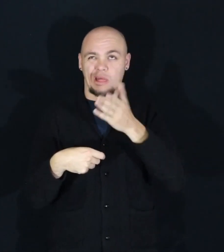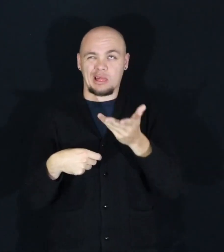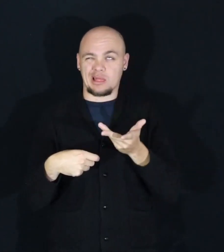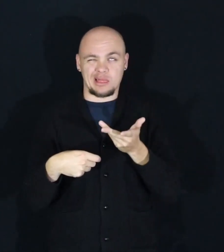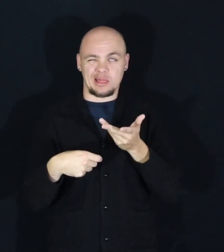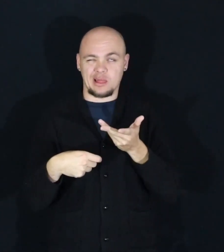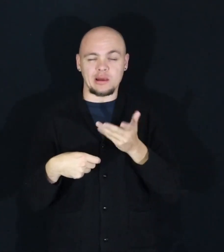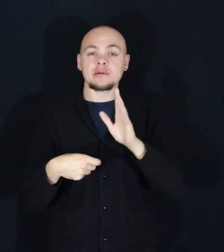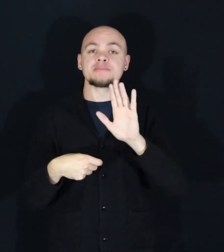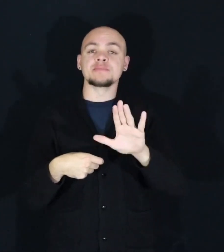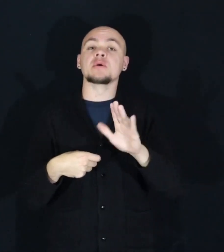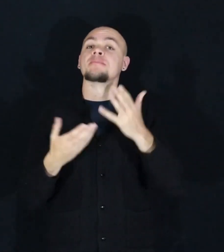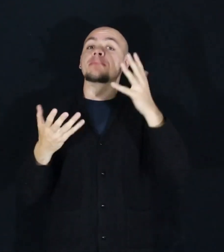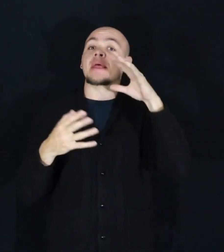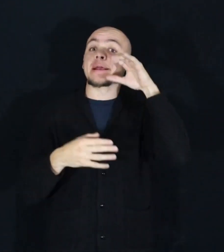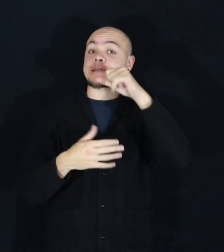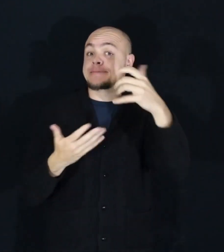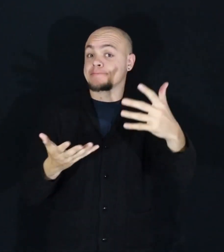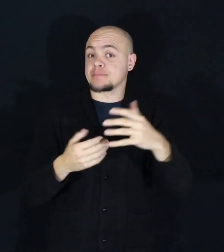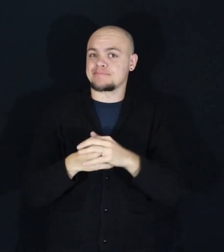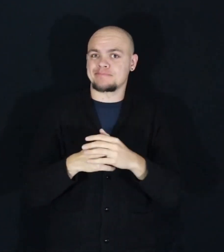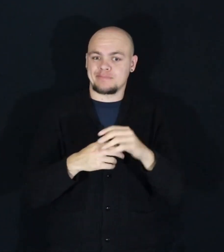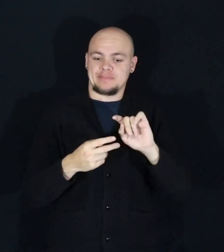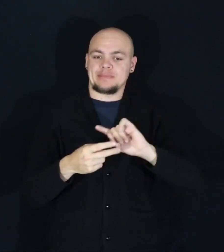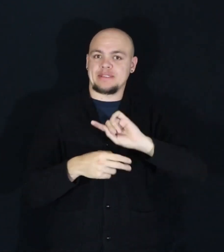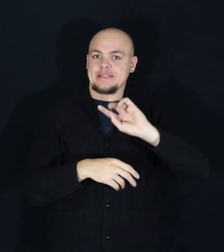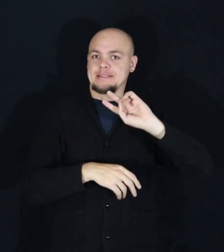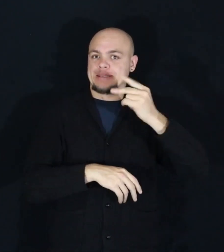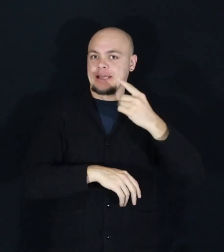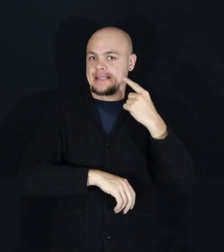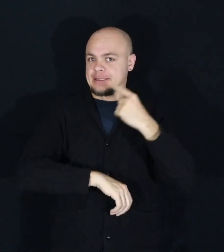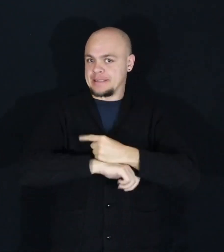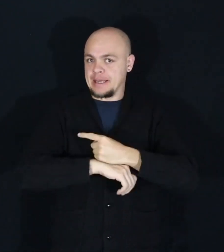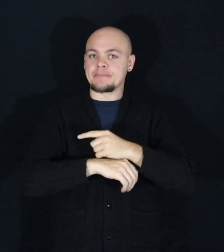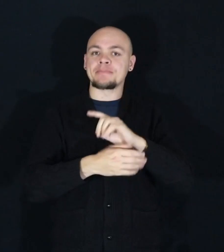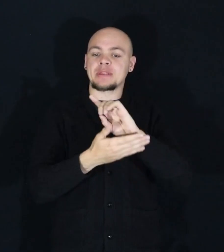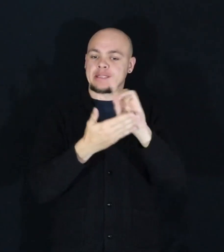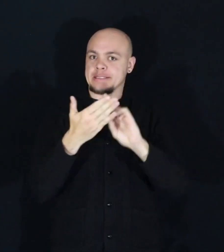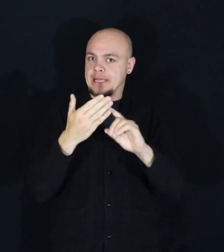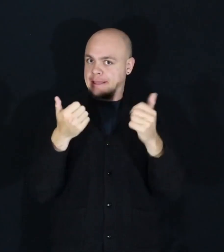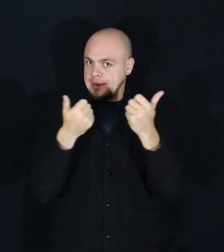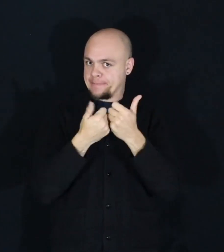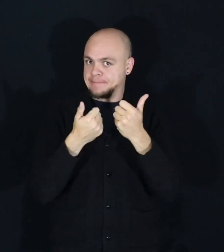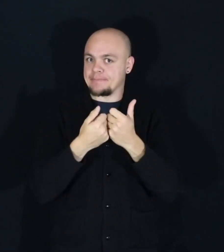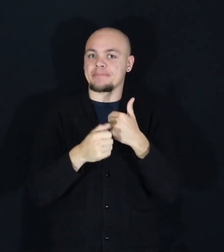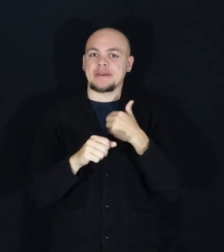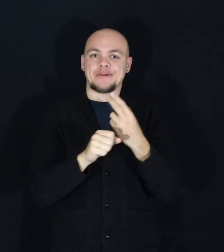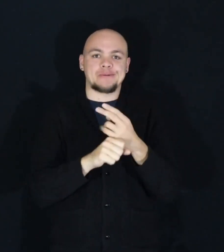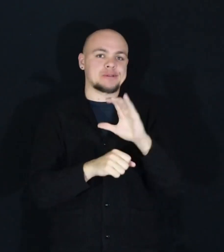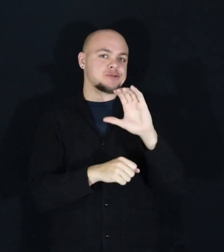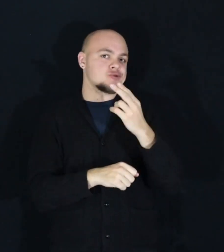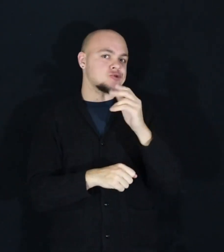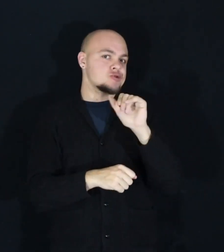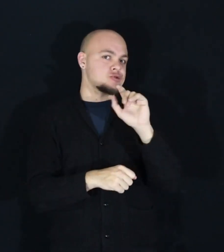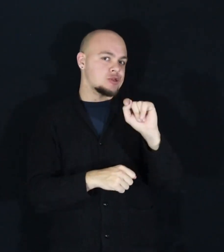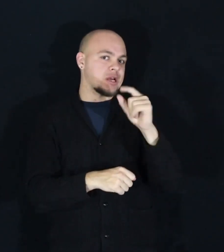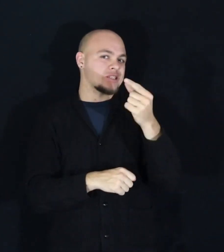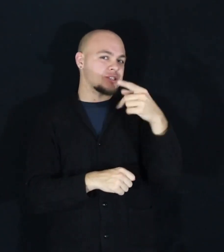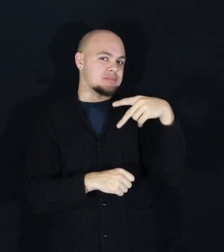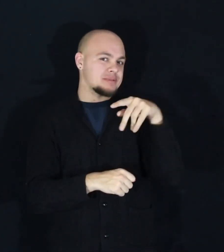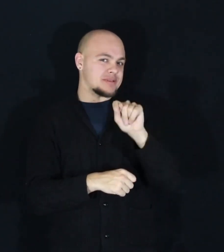Okay, so guess what? It's day 2, game design. And this time, I'll be using ChatGPT. You've definitely heard of this